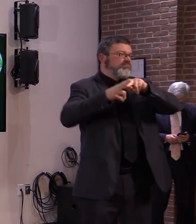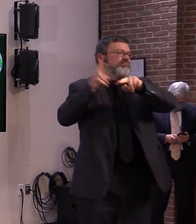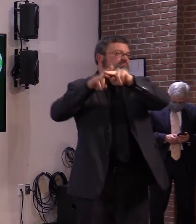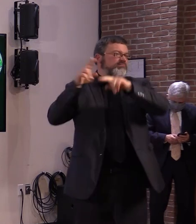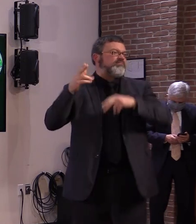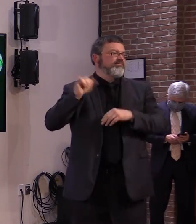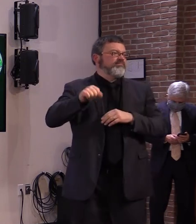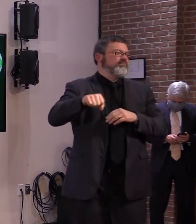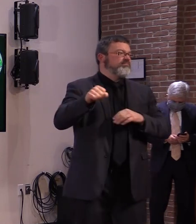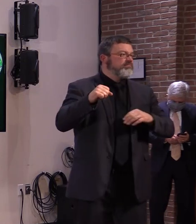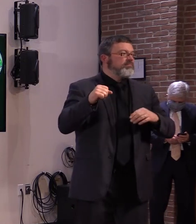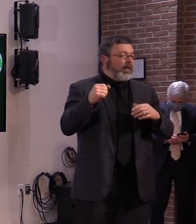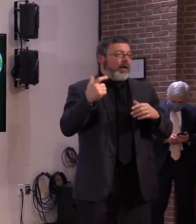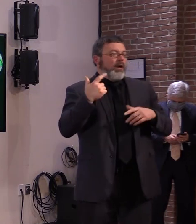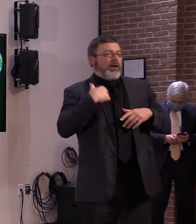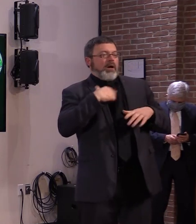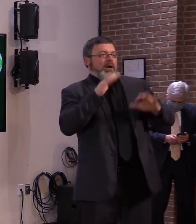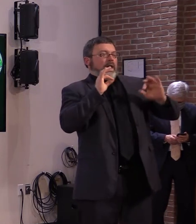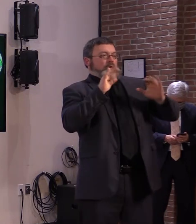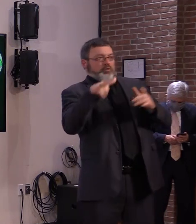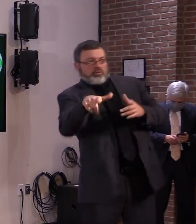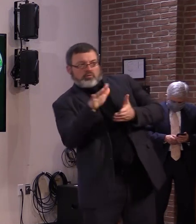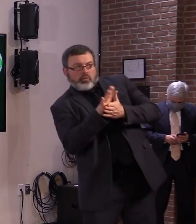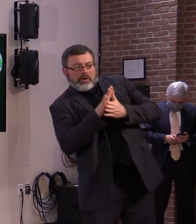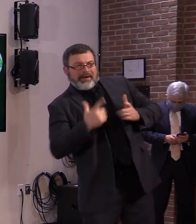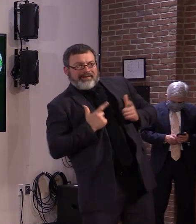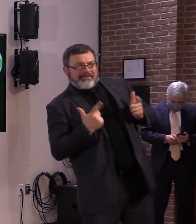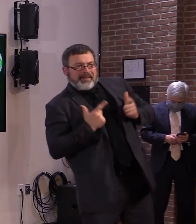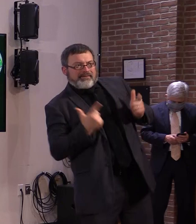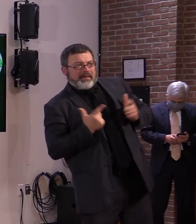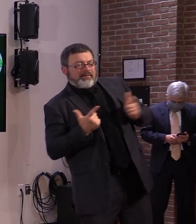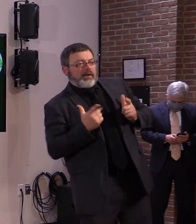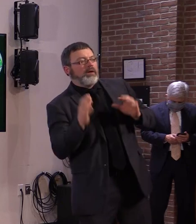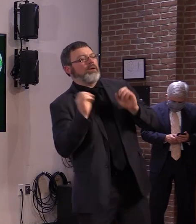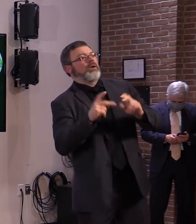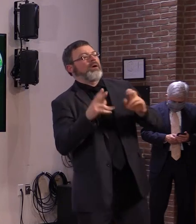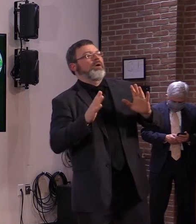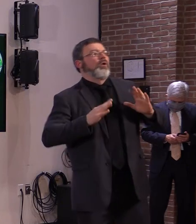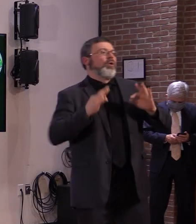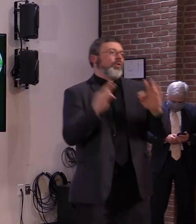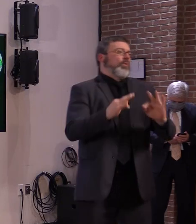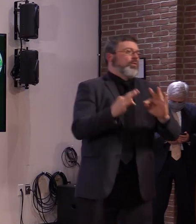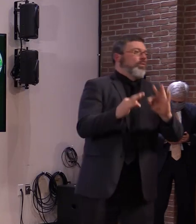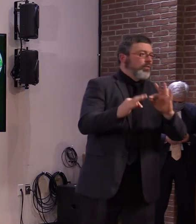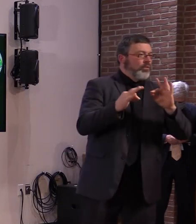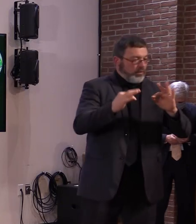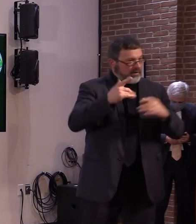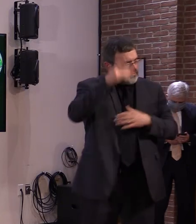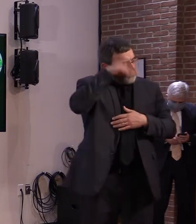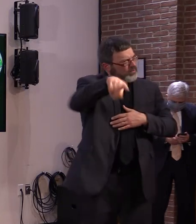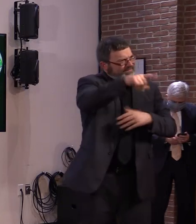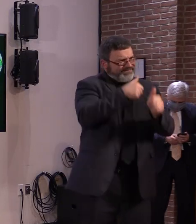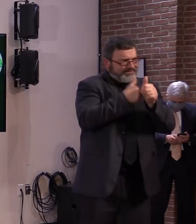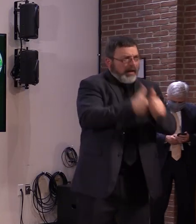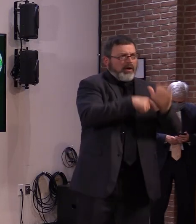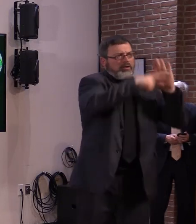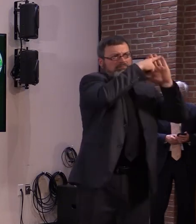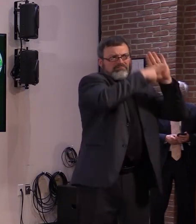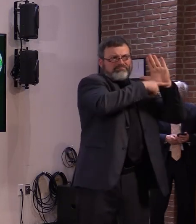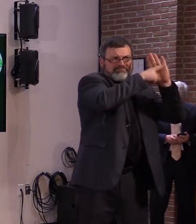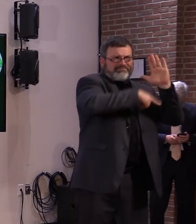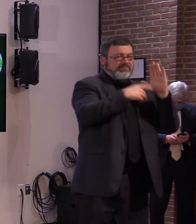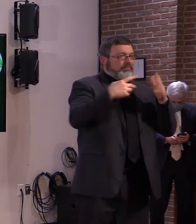to follow health department guidelines around masking, distancing, avoiding crowded spaces, adhering to travel